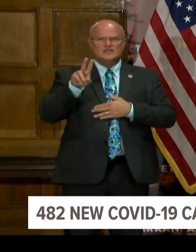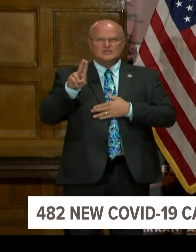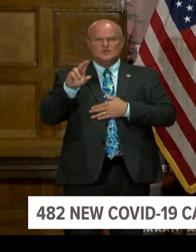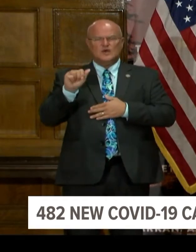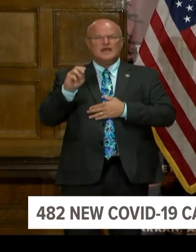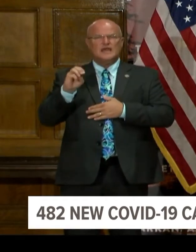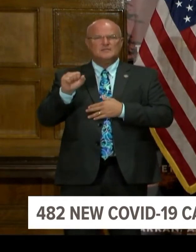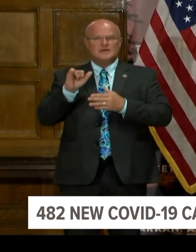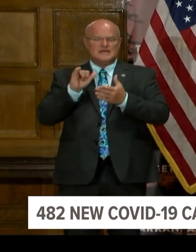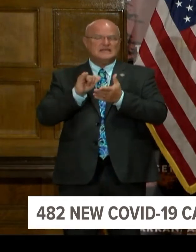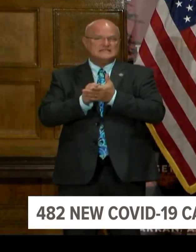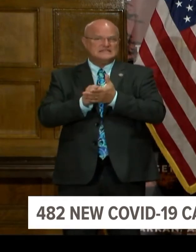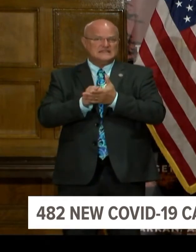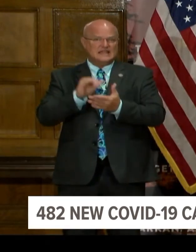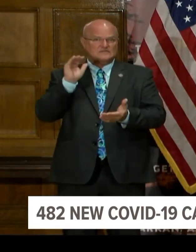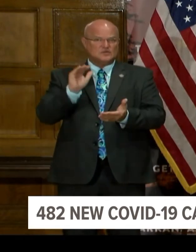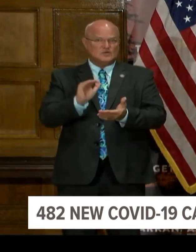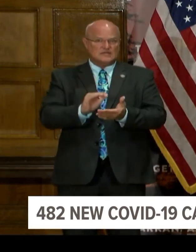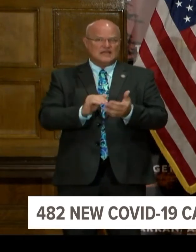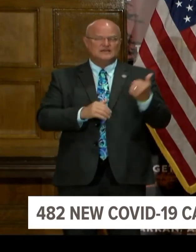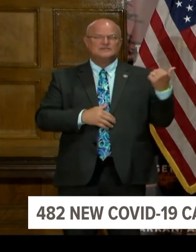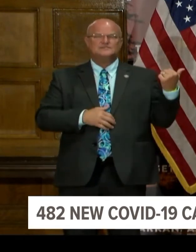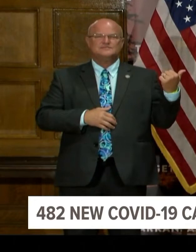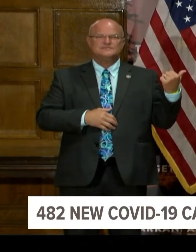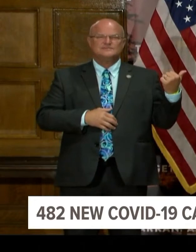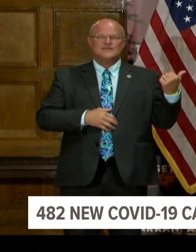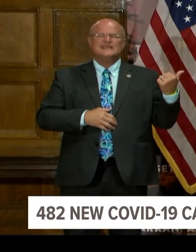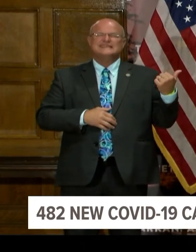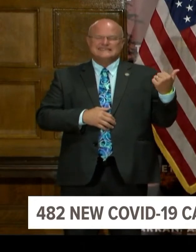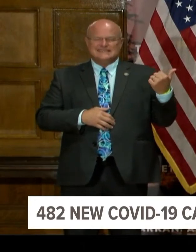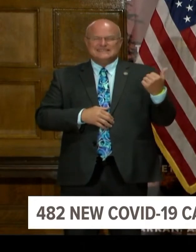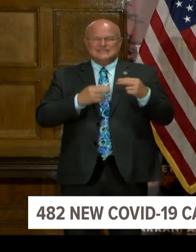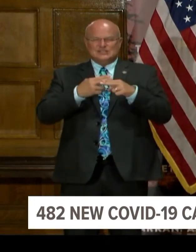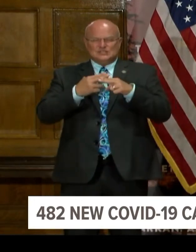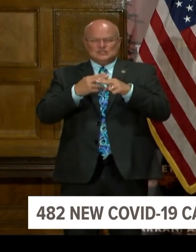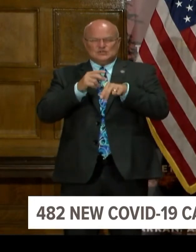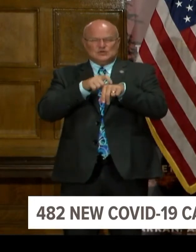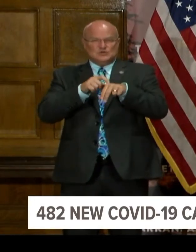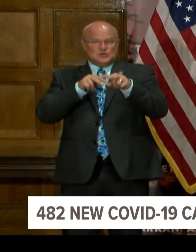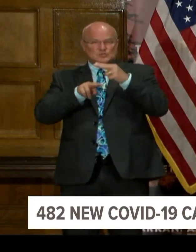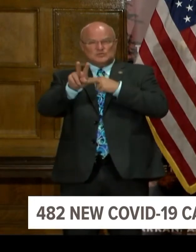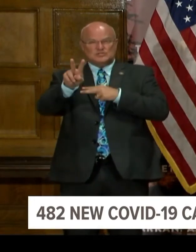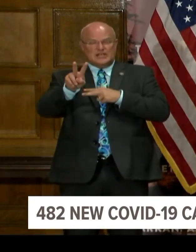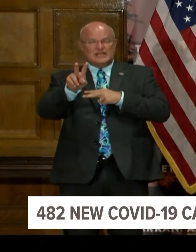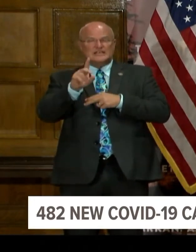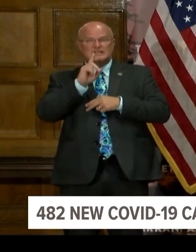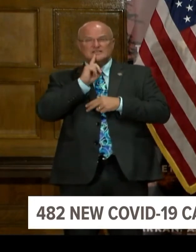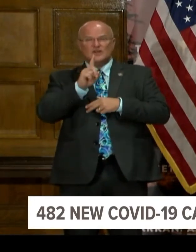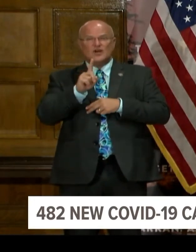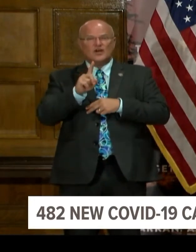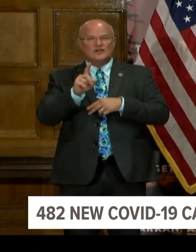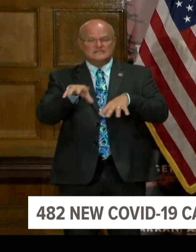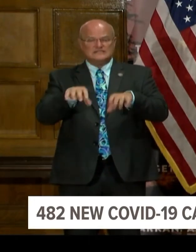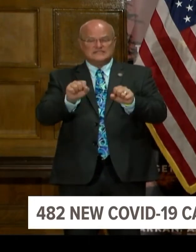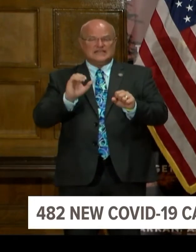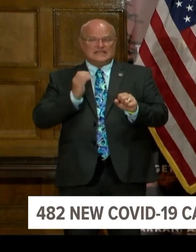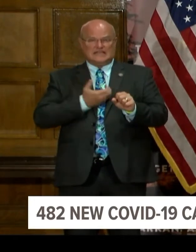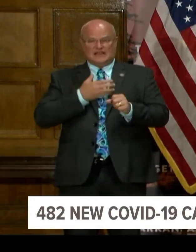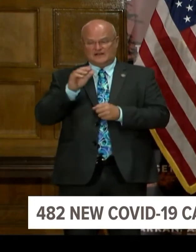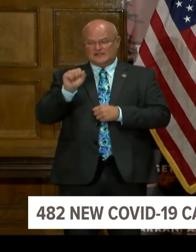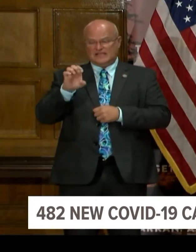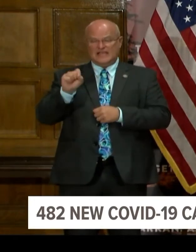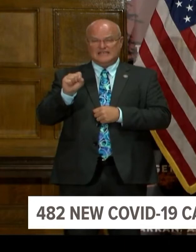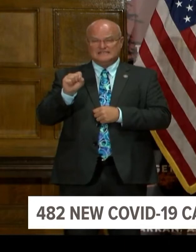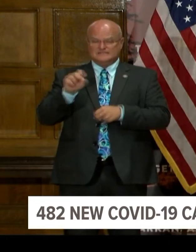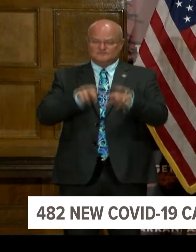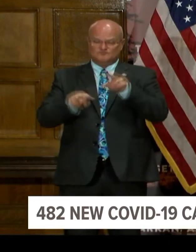UAMS that bear that out? You know, their short-term projections are just simply taking our cases